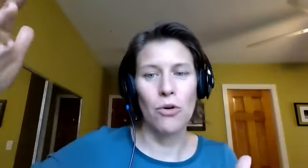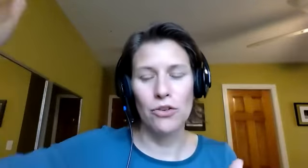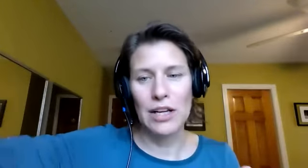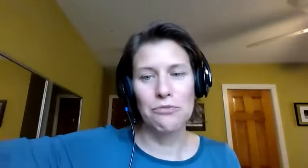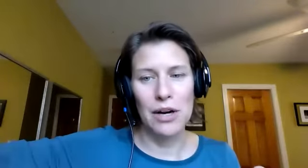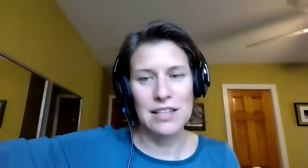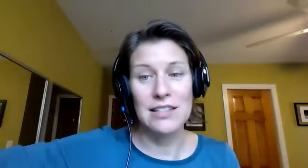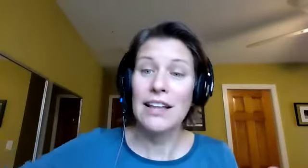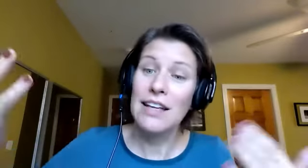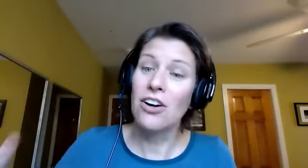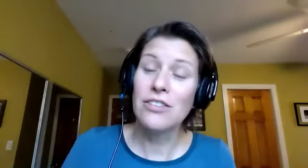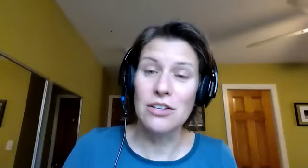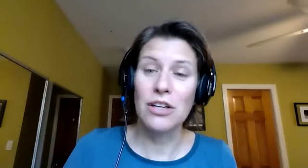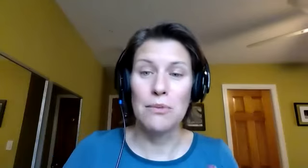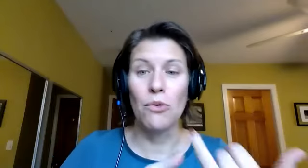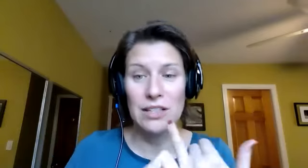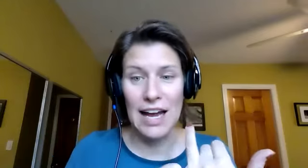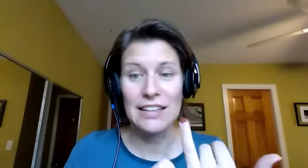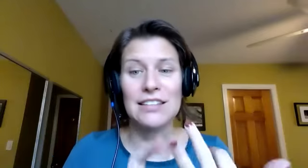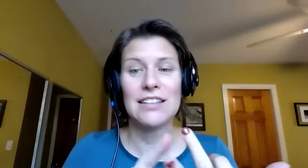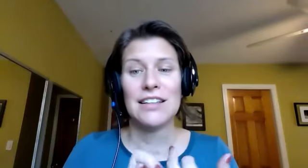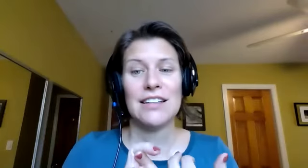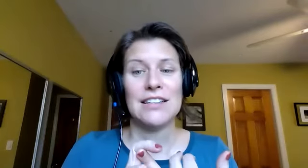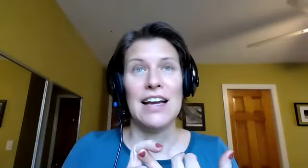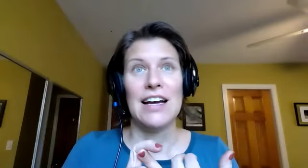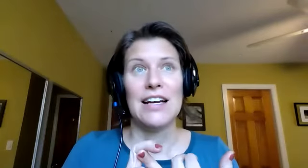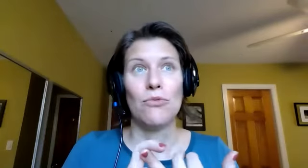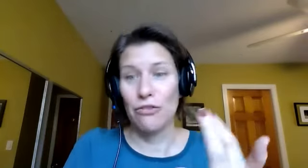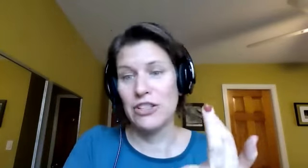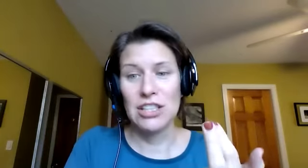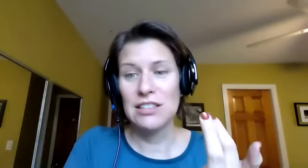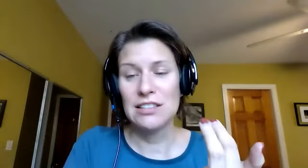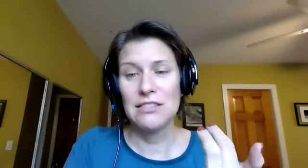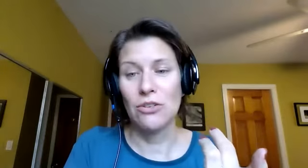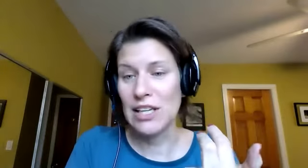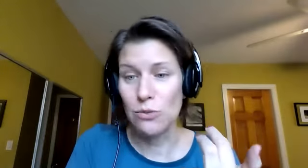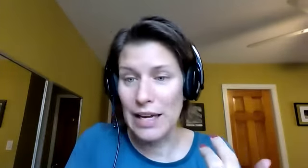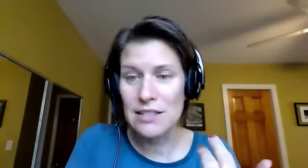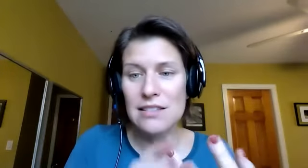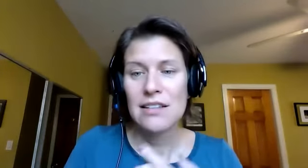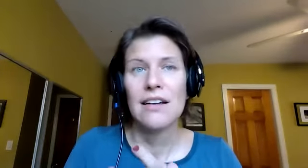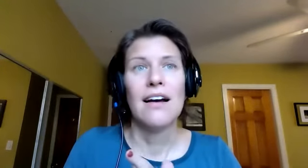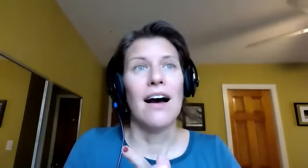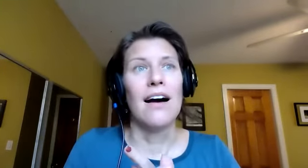more creative process that then also can be more exact, uh, more efficient, you know, less waste, um,